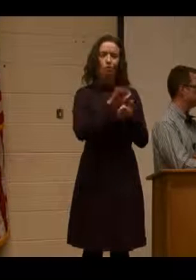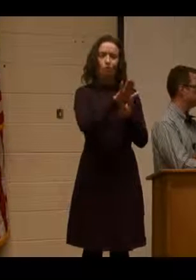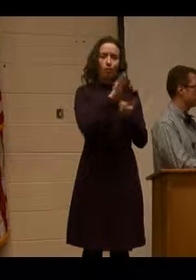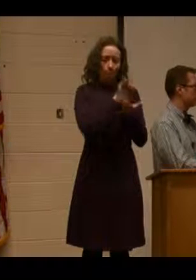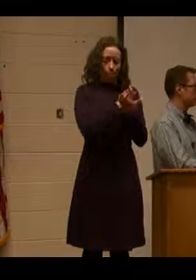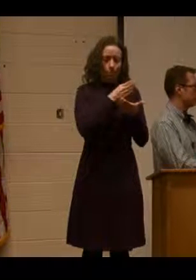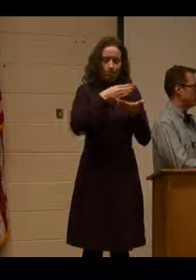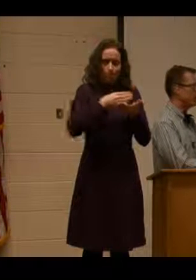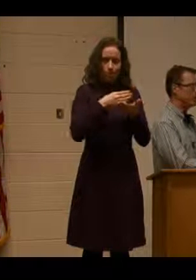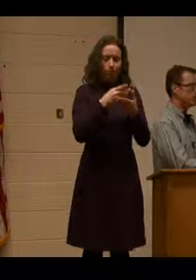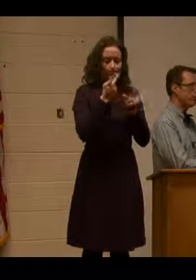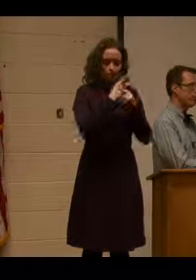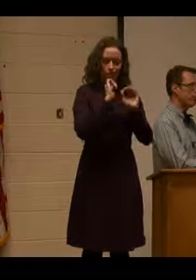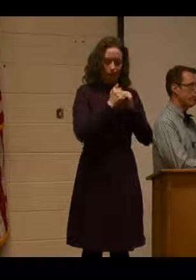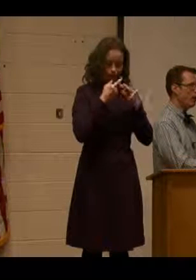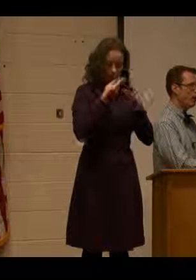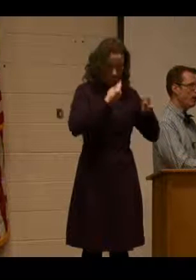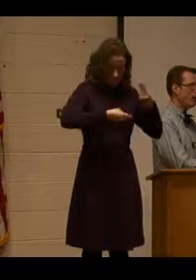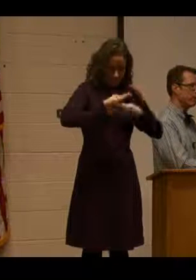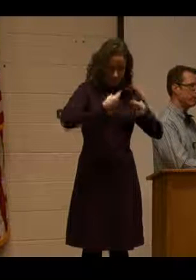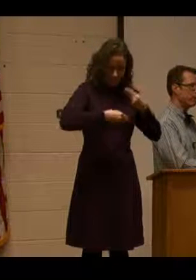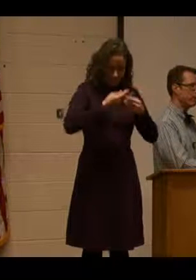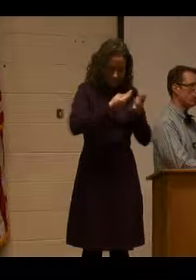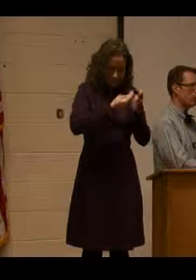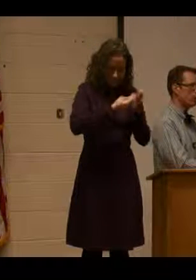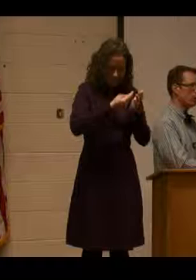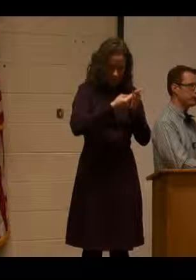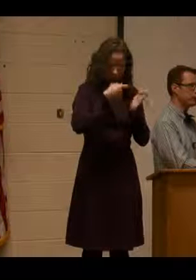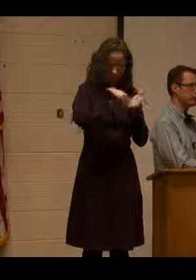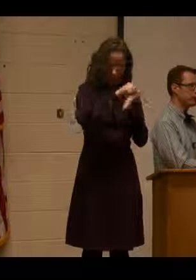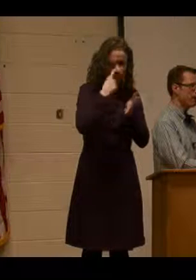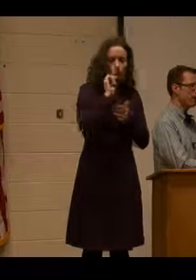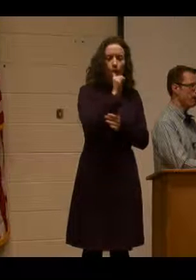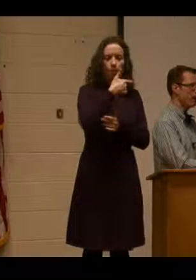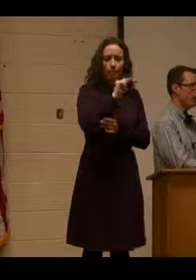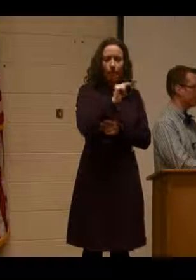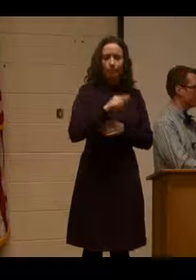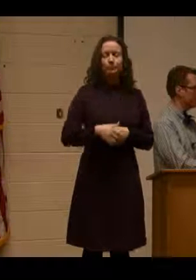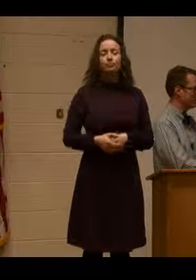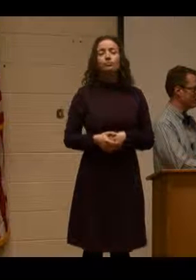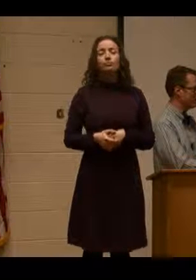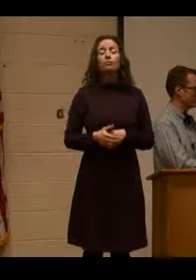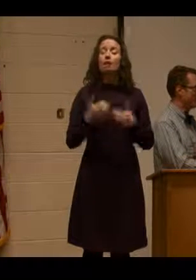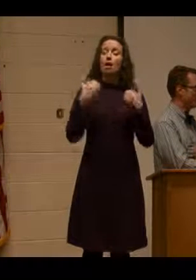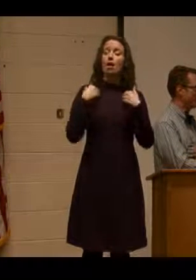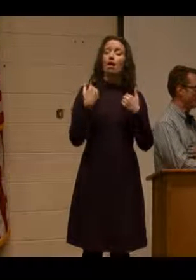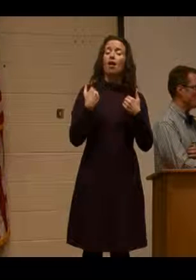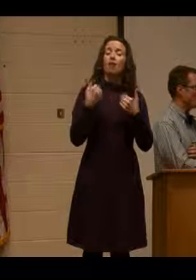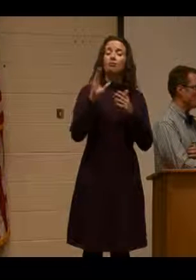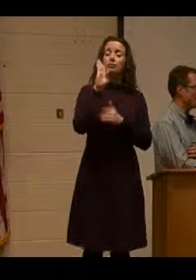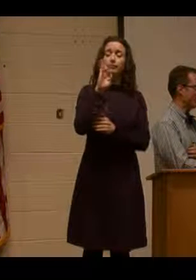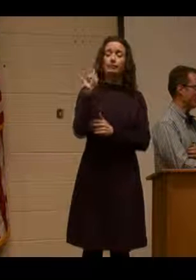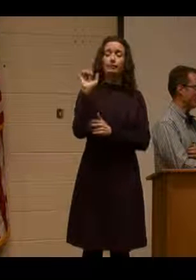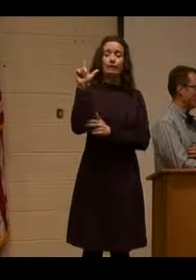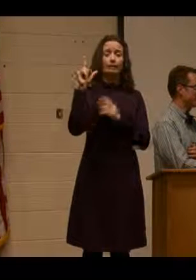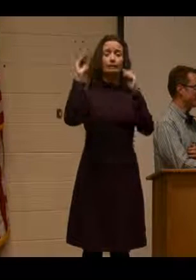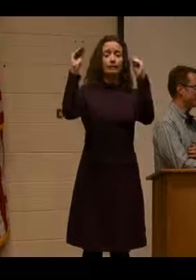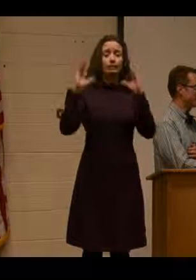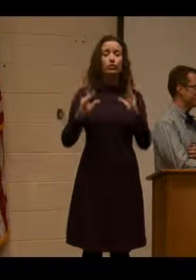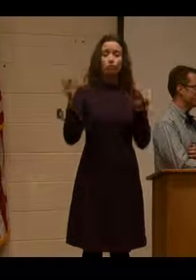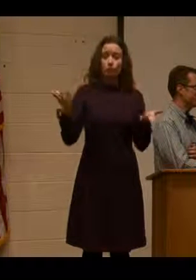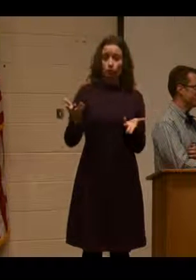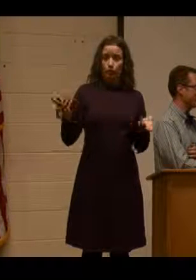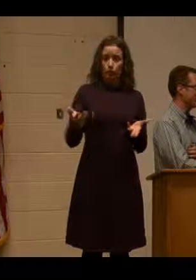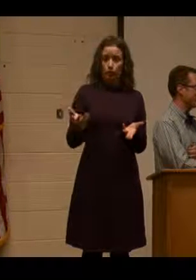have one of our Bridges to Life teachers here. So if there's any time that